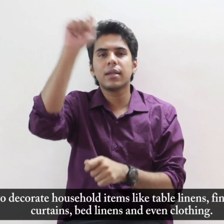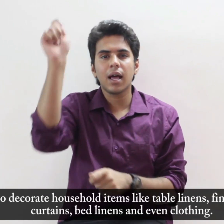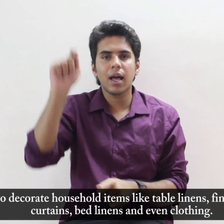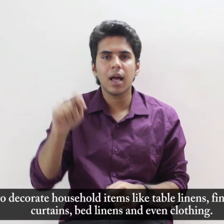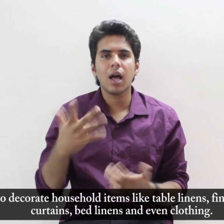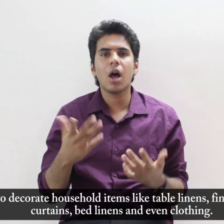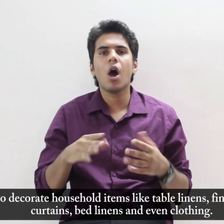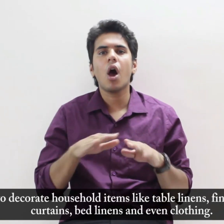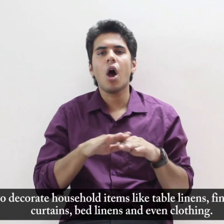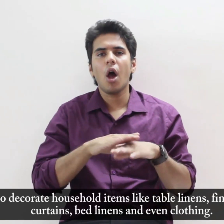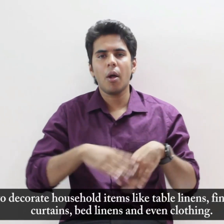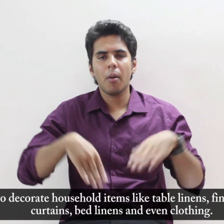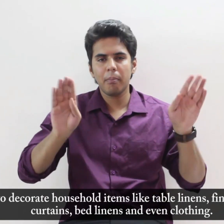even clothing.